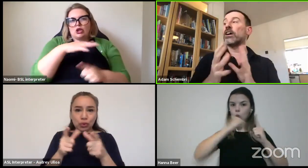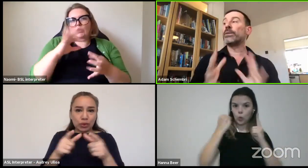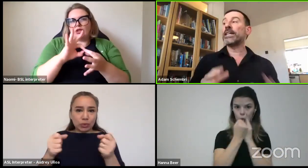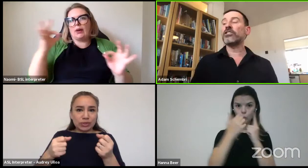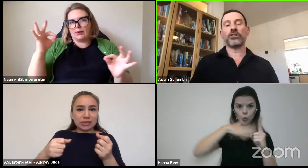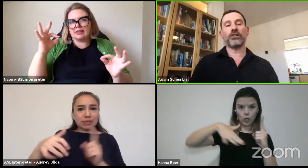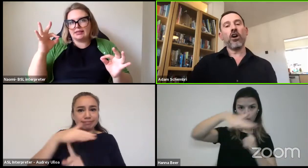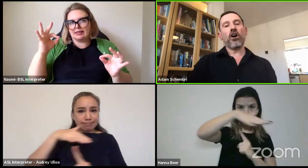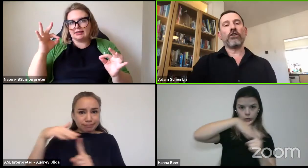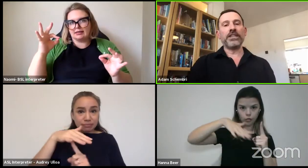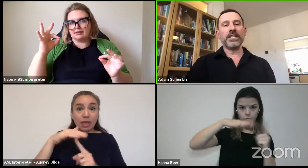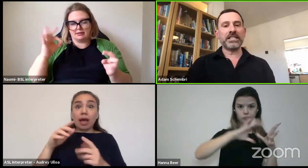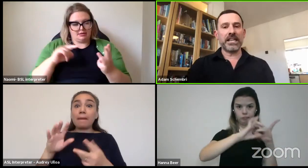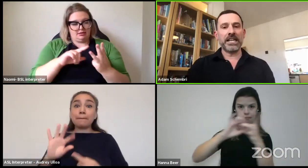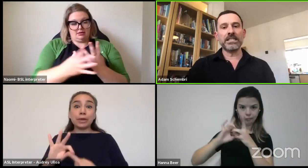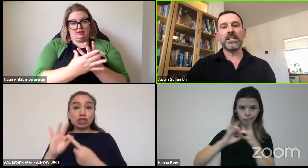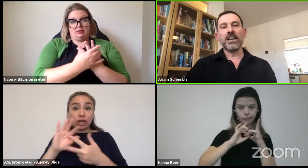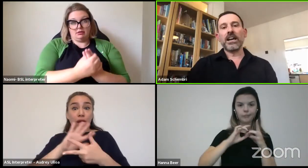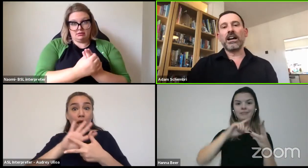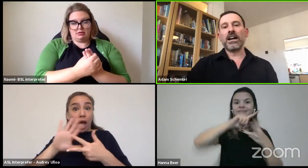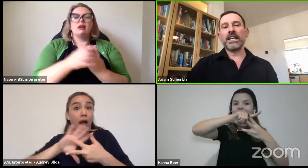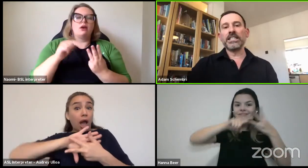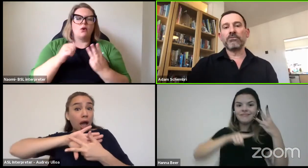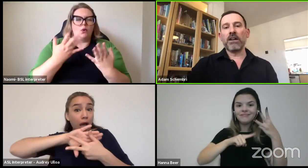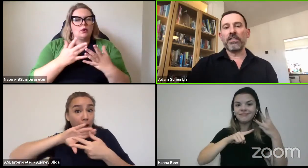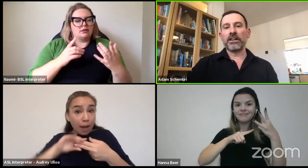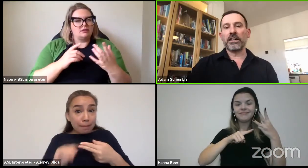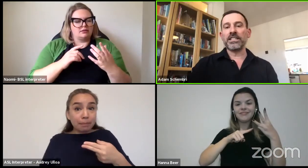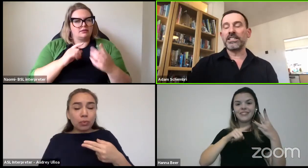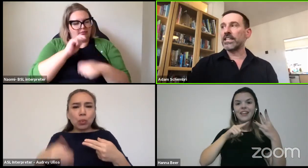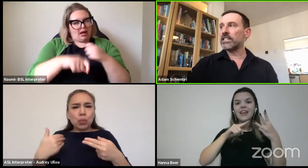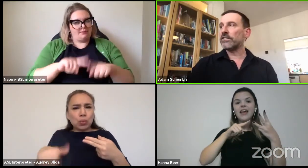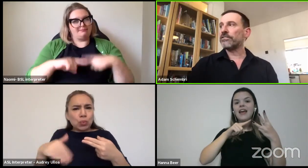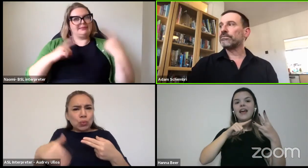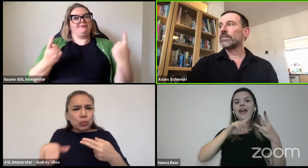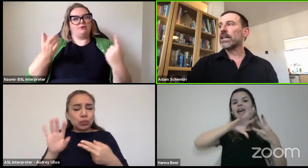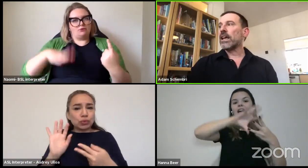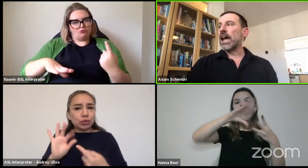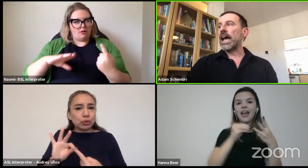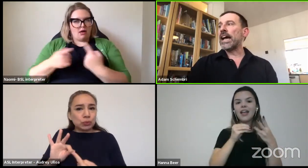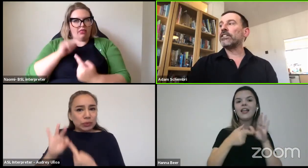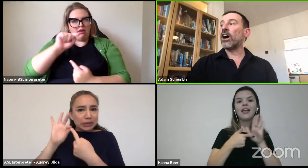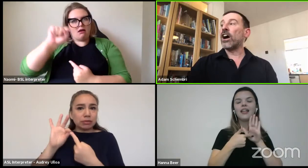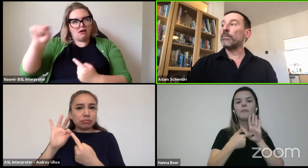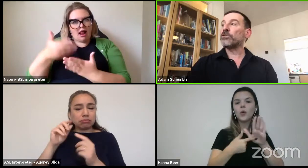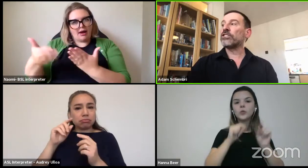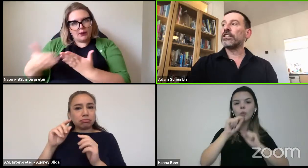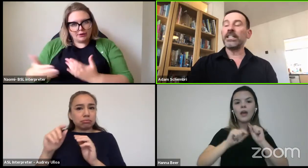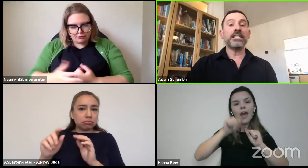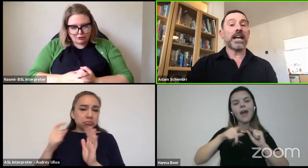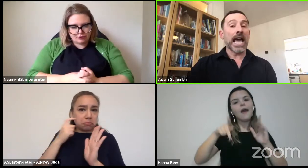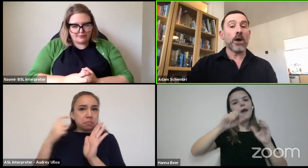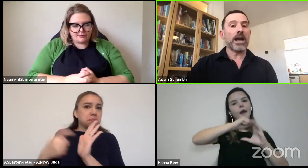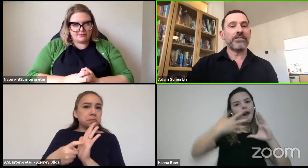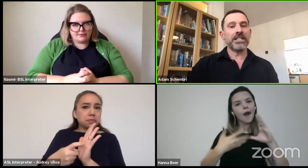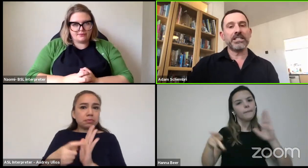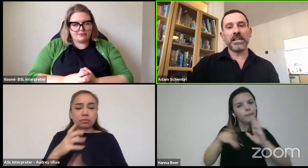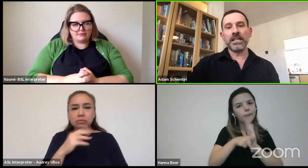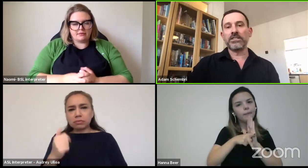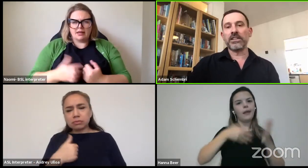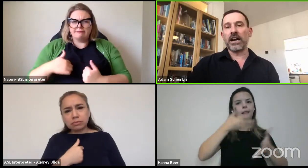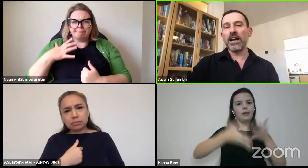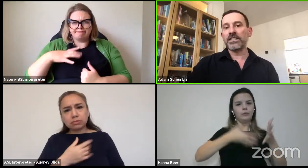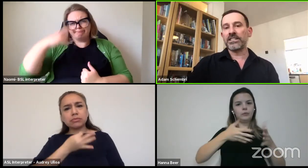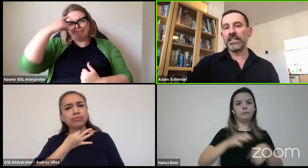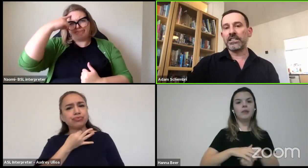particular combination of these things is rather distinctive. And I'm interested in how have these